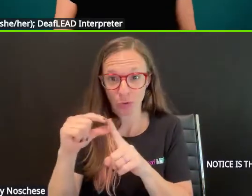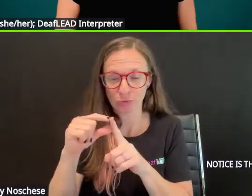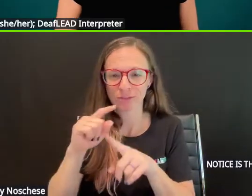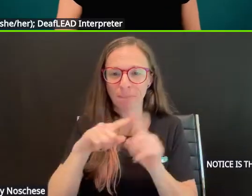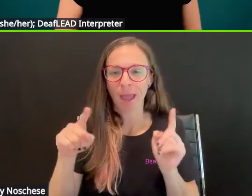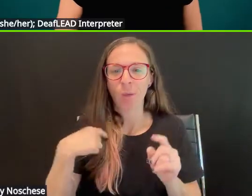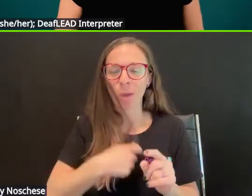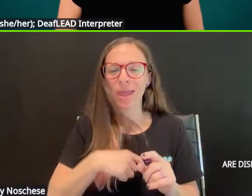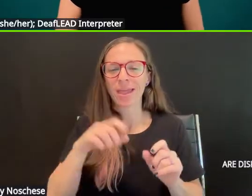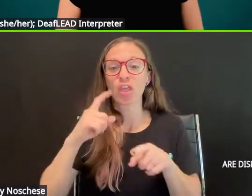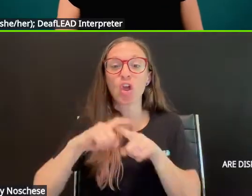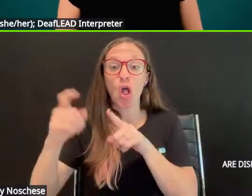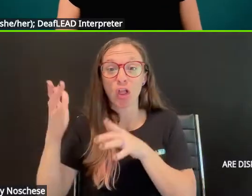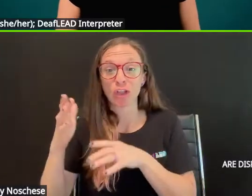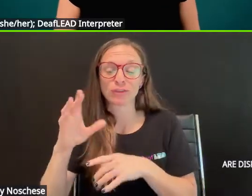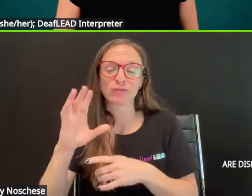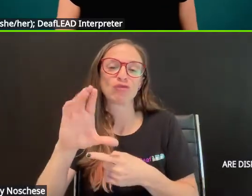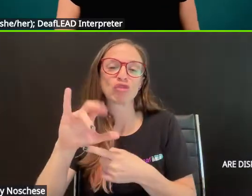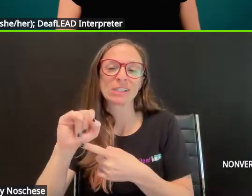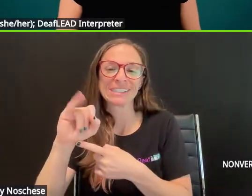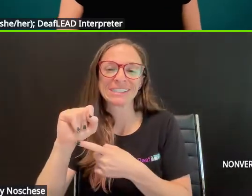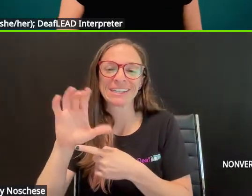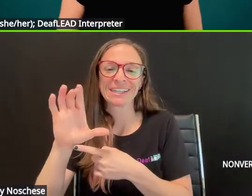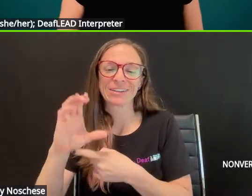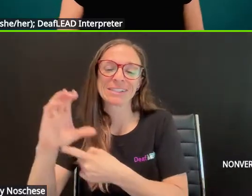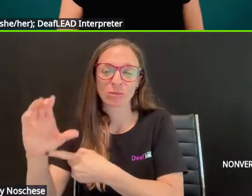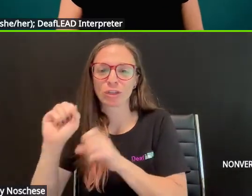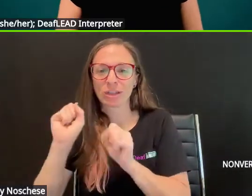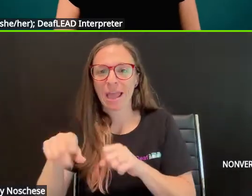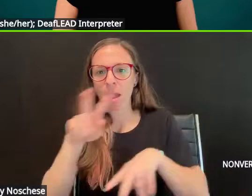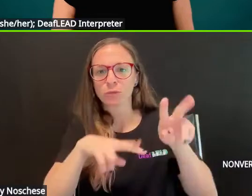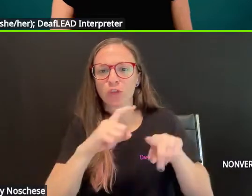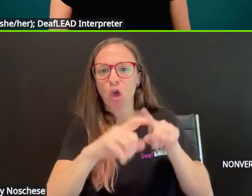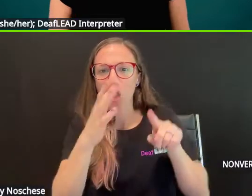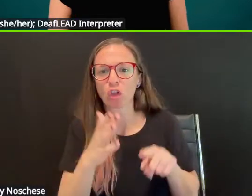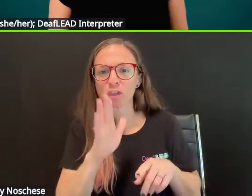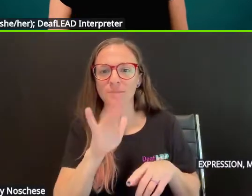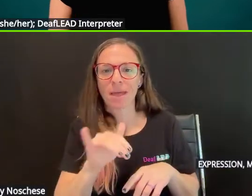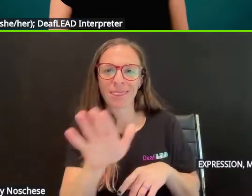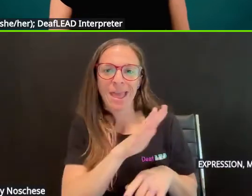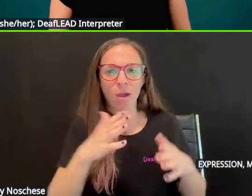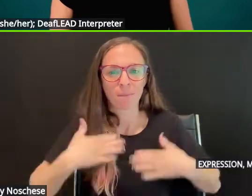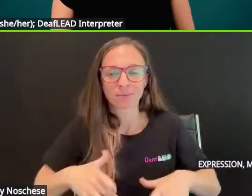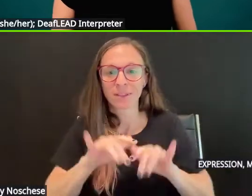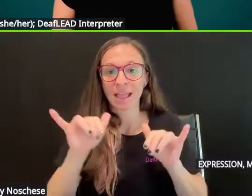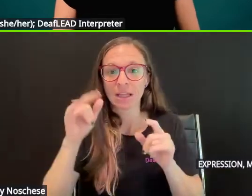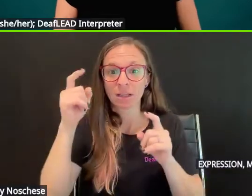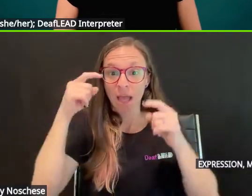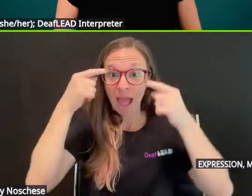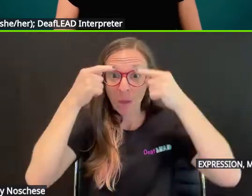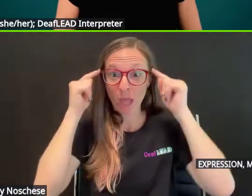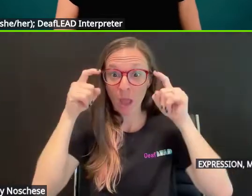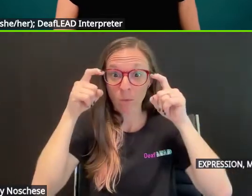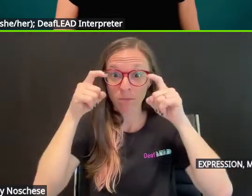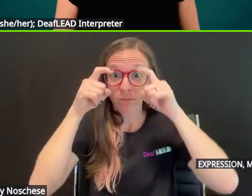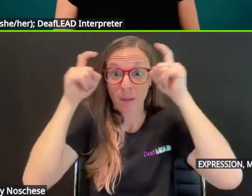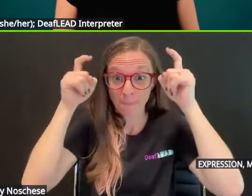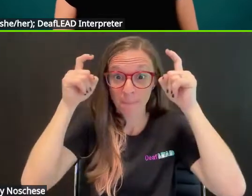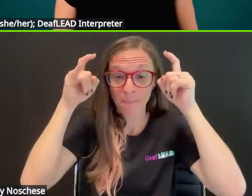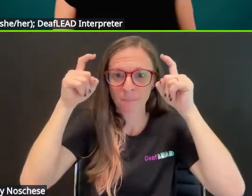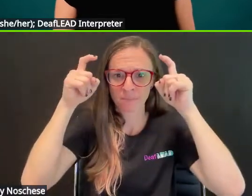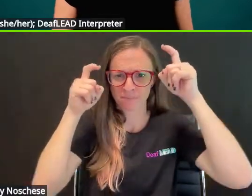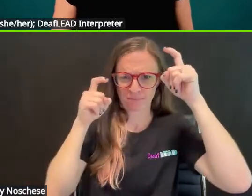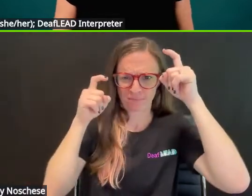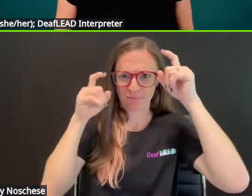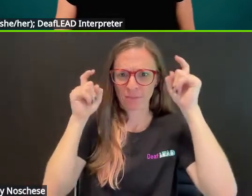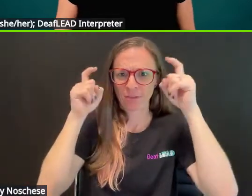body adds nuance, not specific words, but context to the communication. So when people call, we might